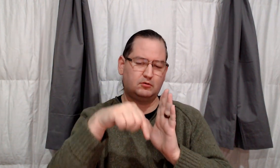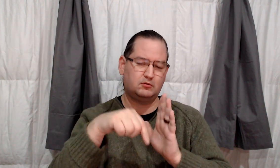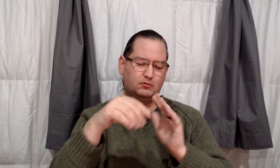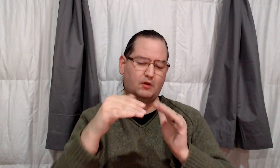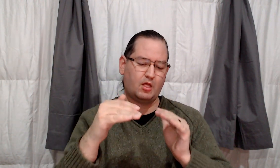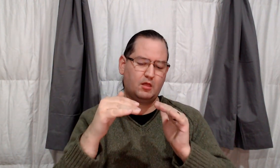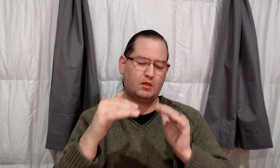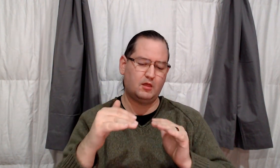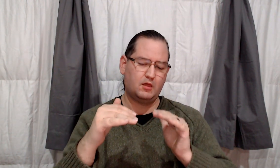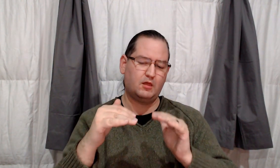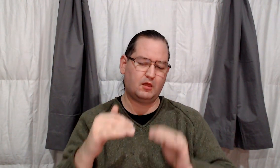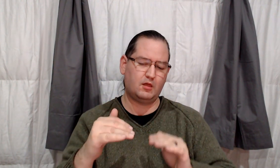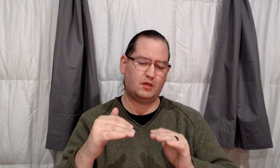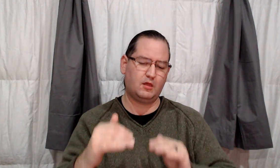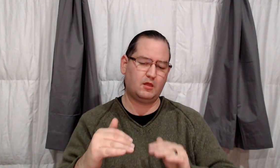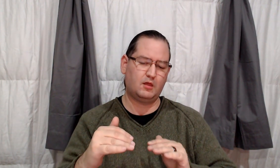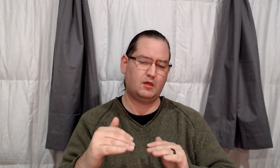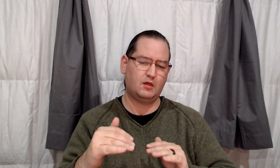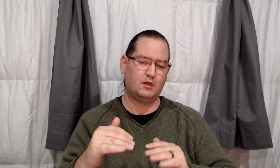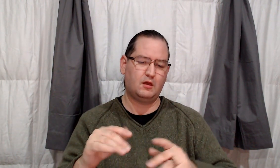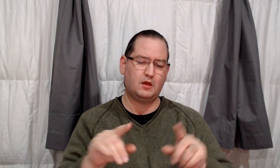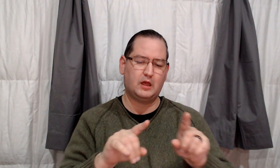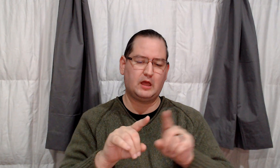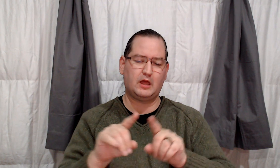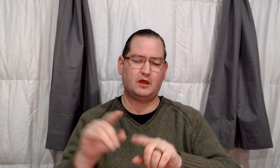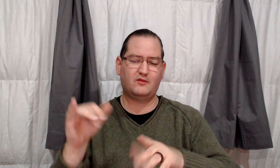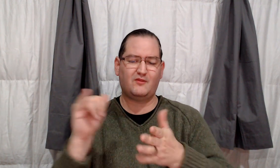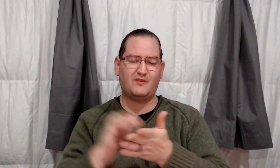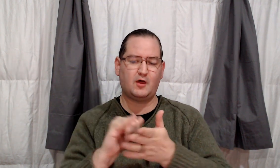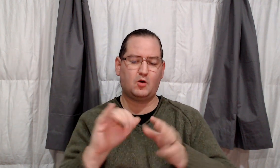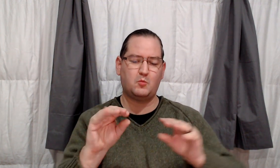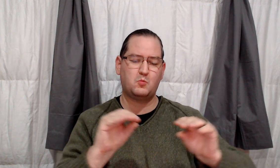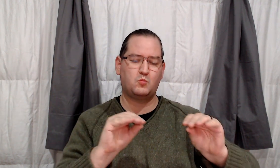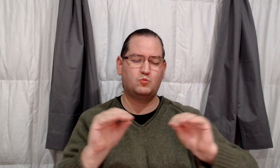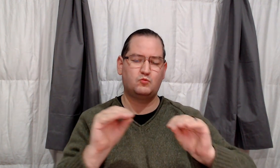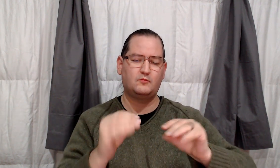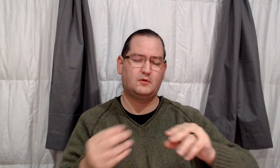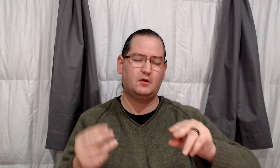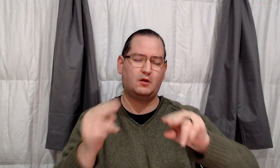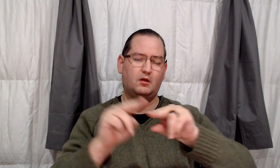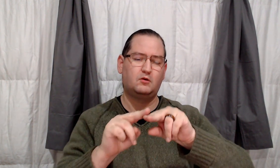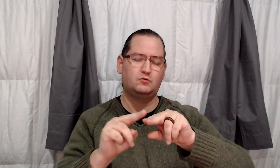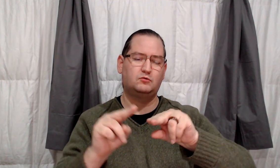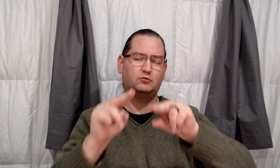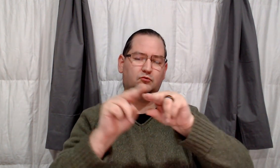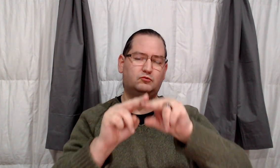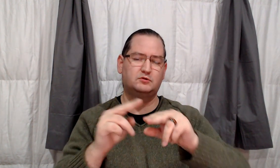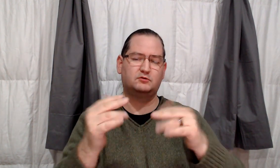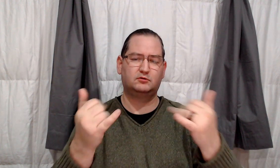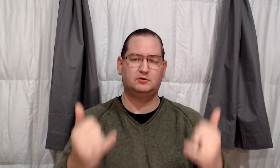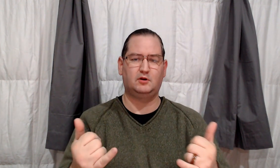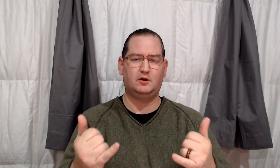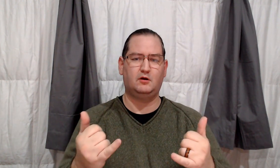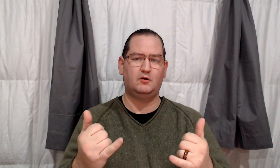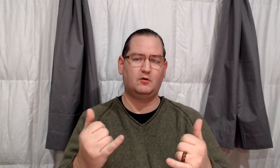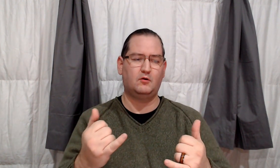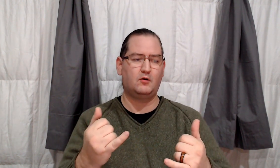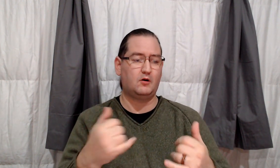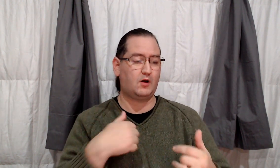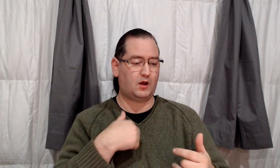now. And I'd like to thank that part that runs the smoking habit for